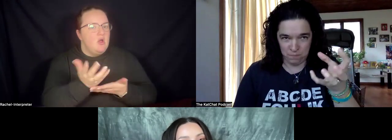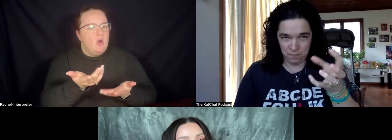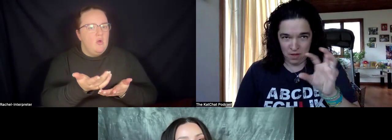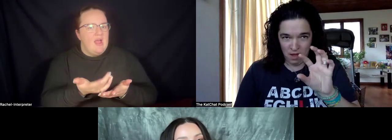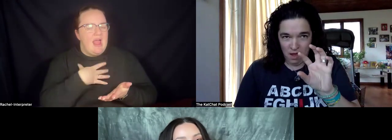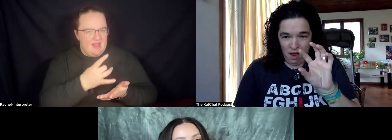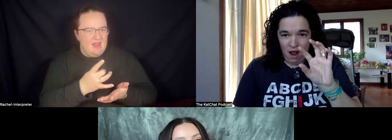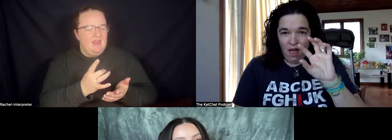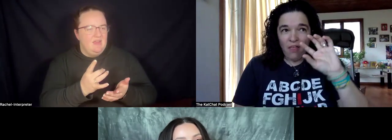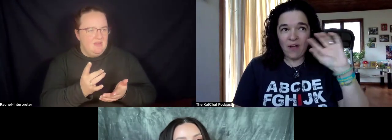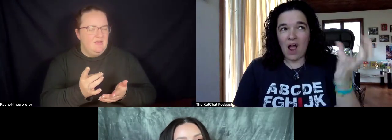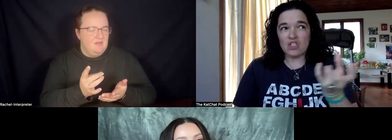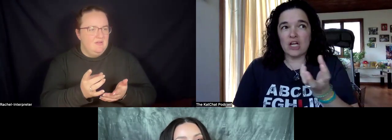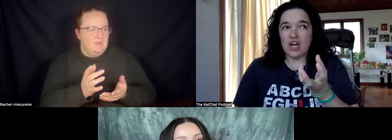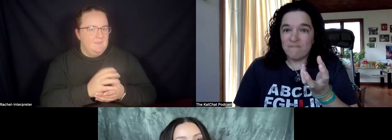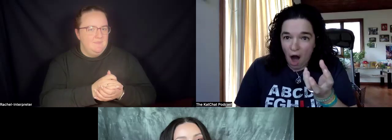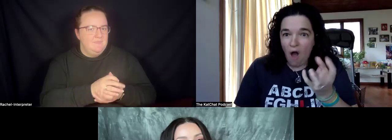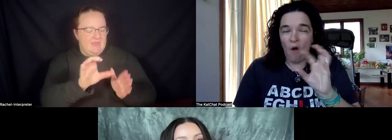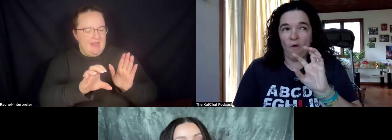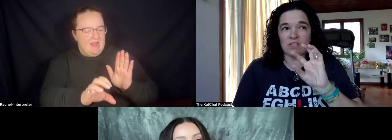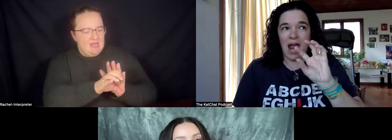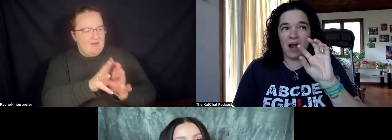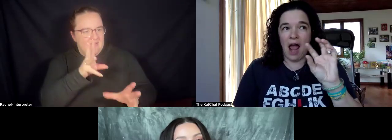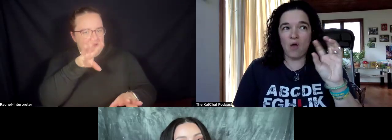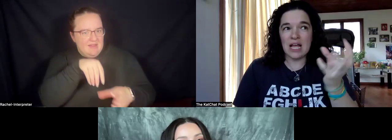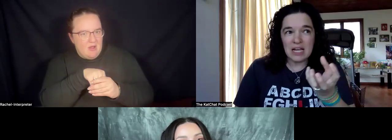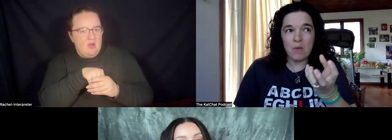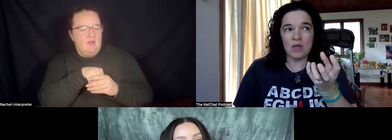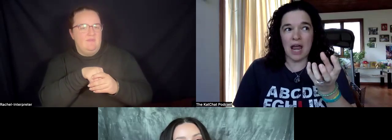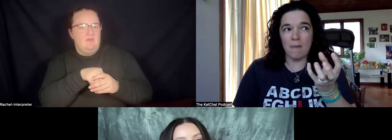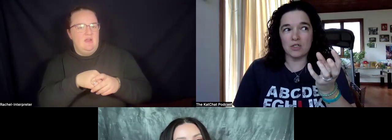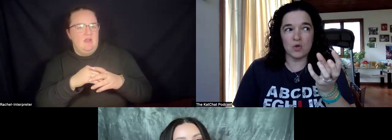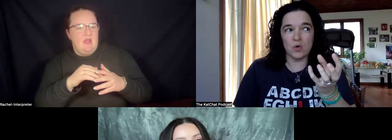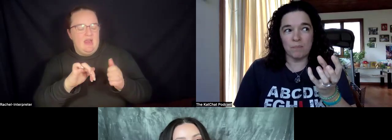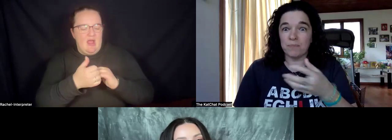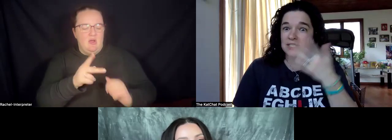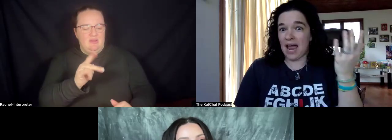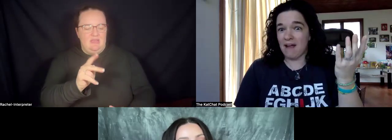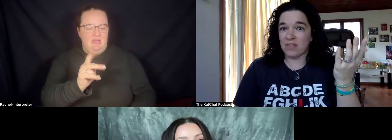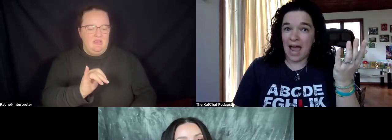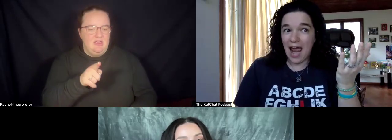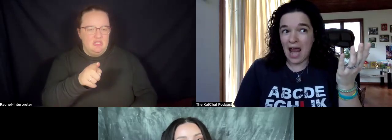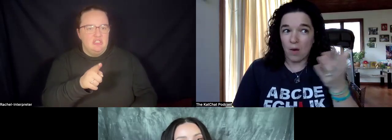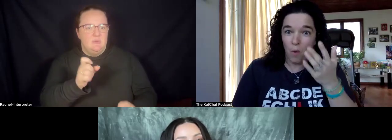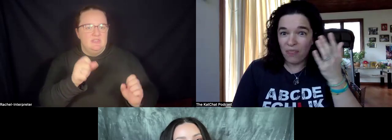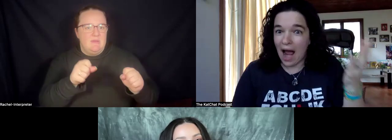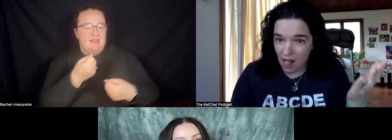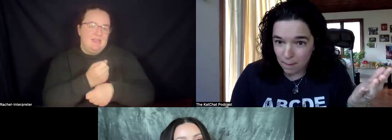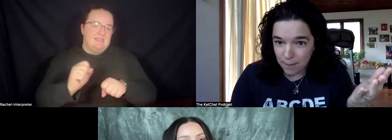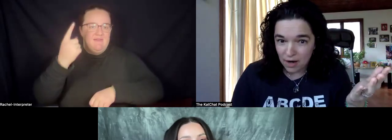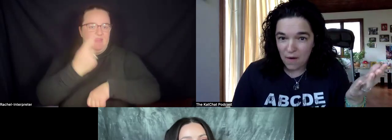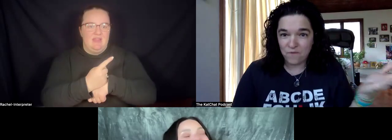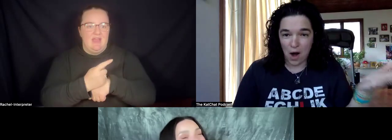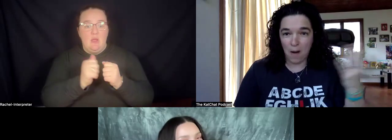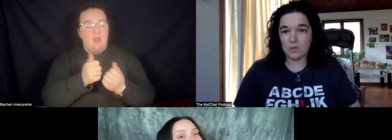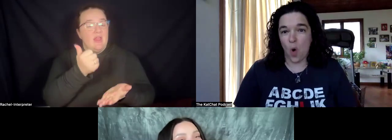how the characters involved and how Kiki was able to save the day with